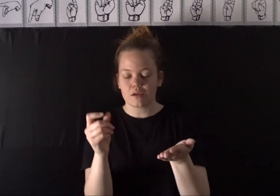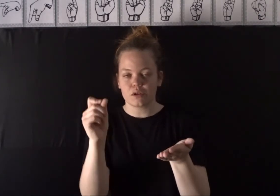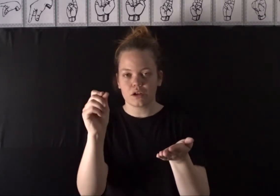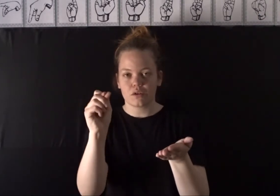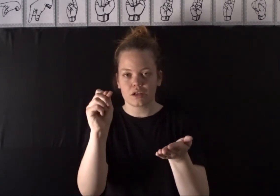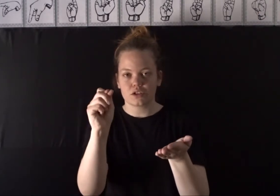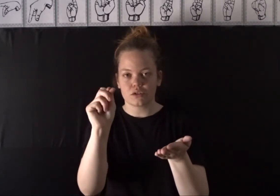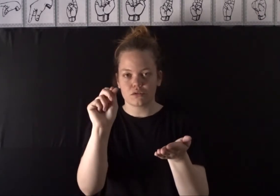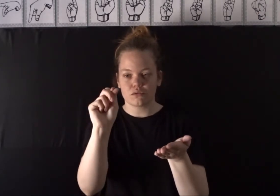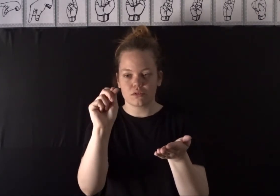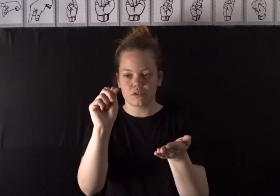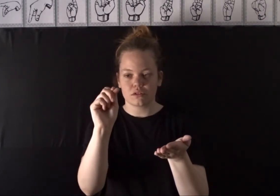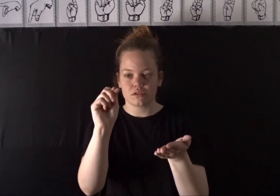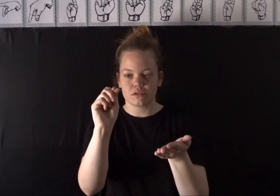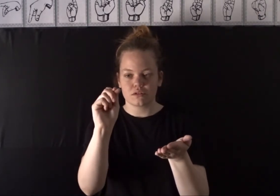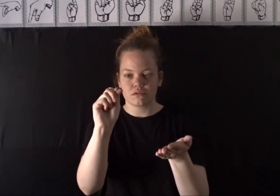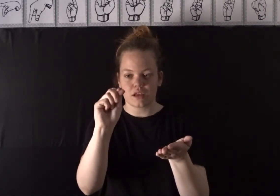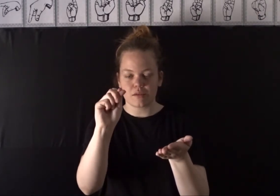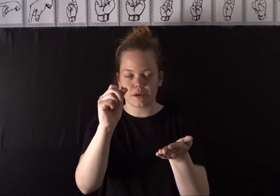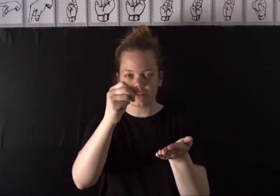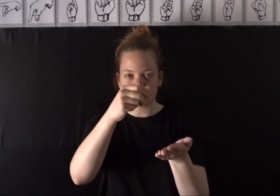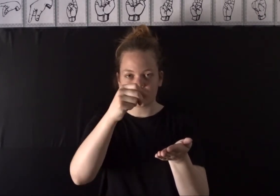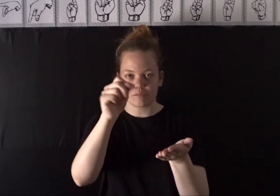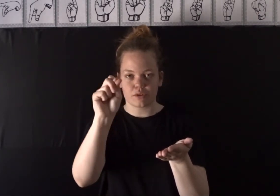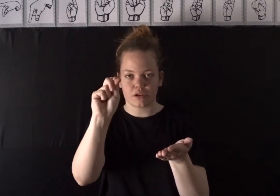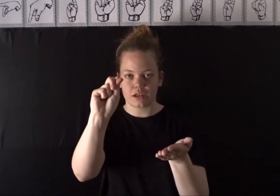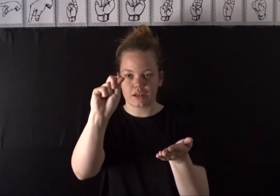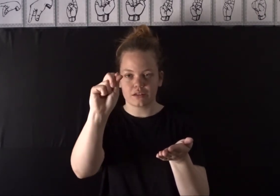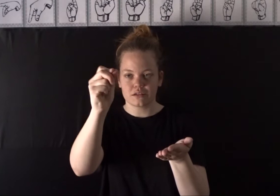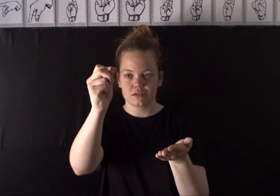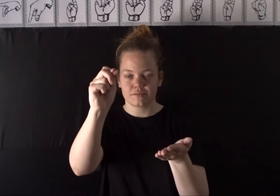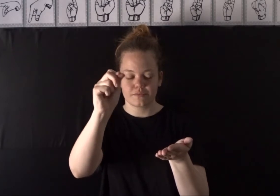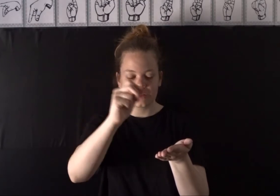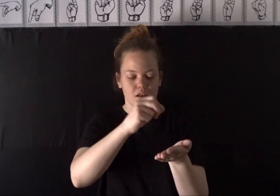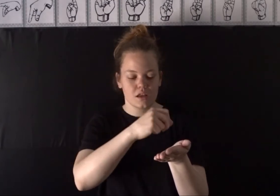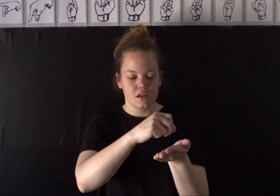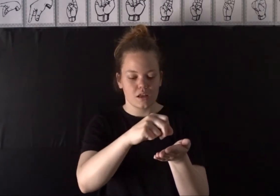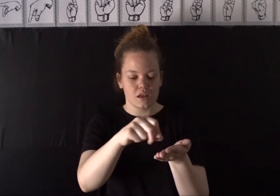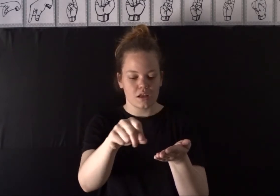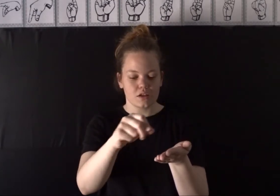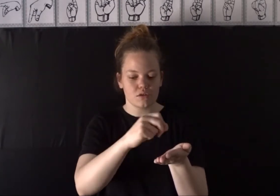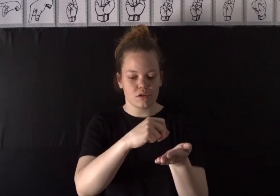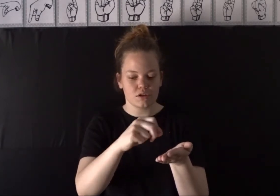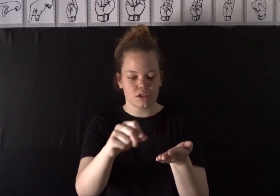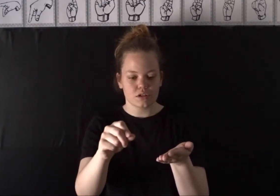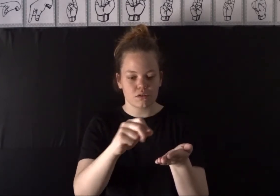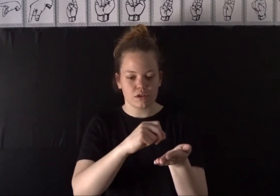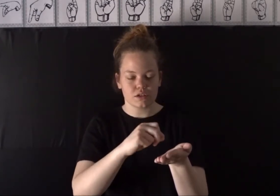we are going to do a pencil grip with our hands, and you are just going